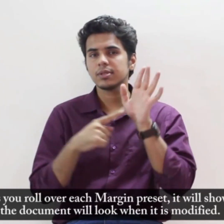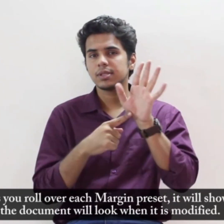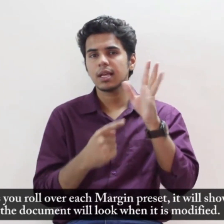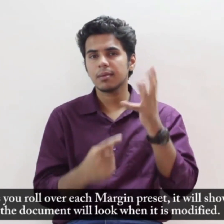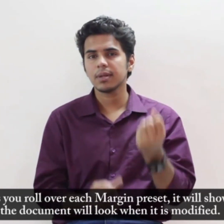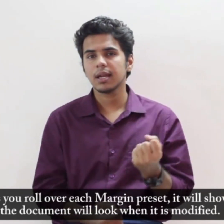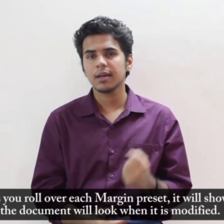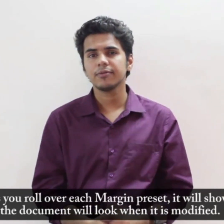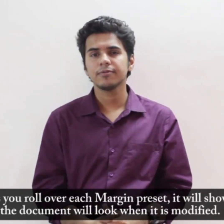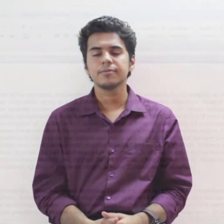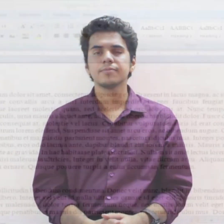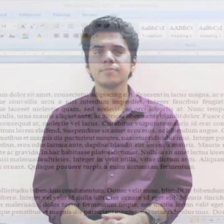modified.